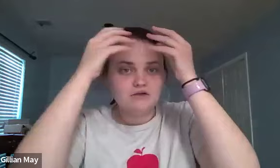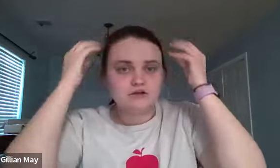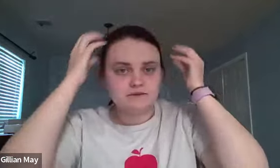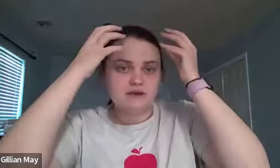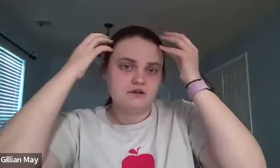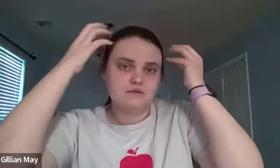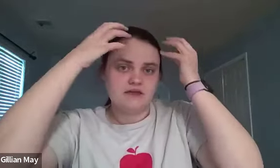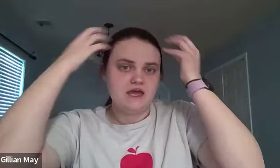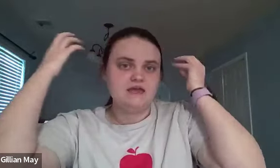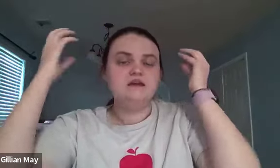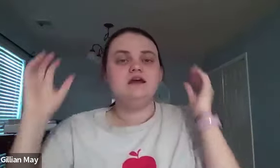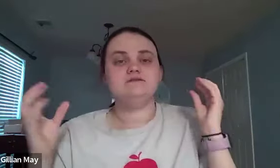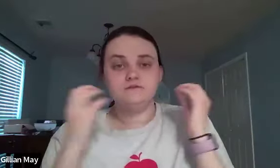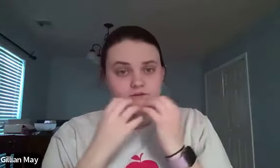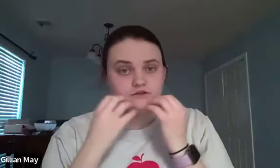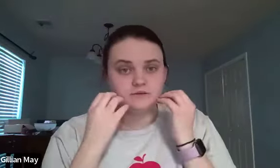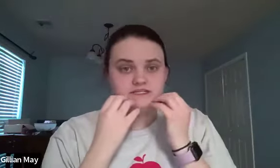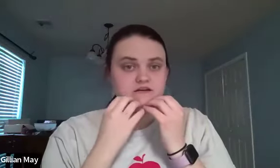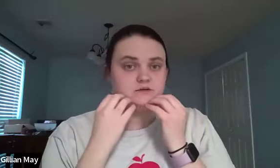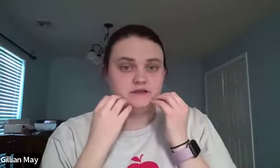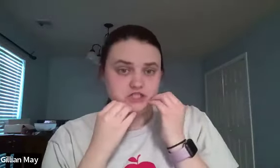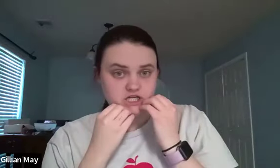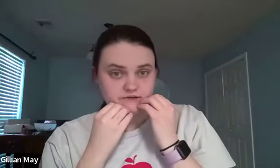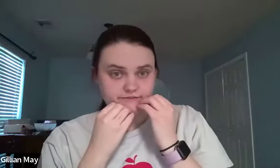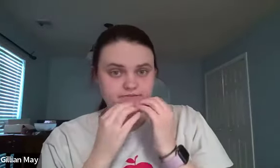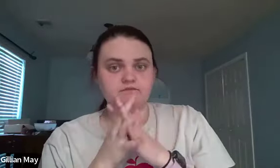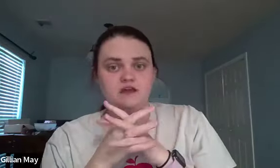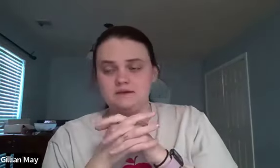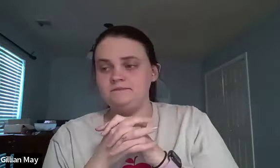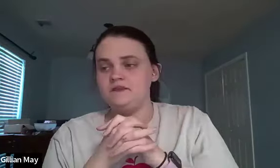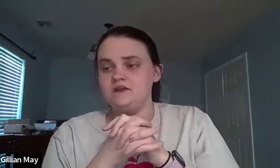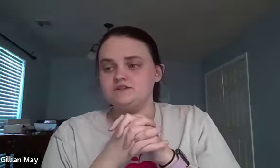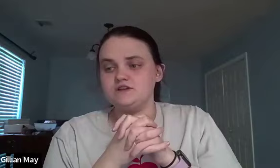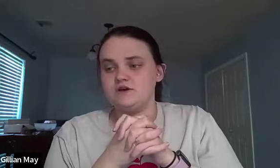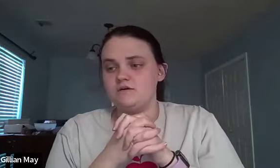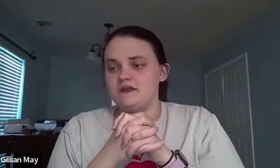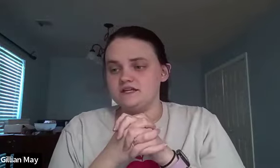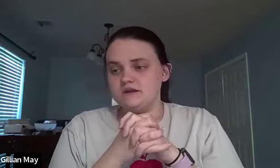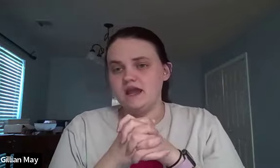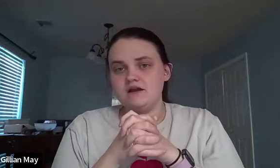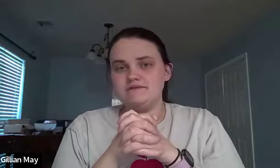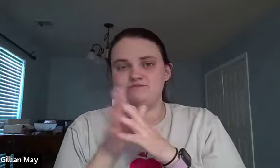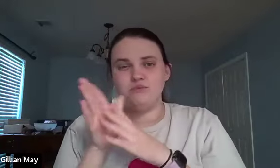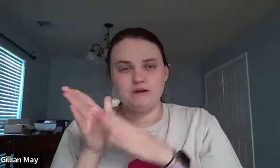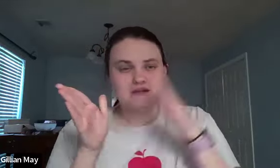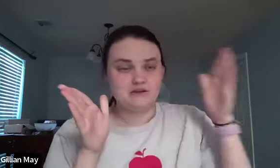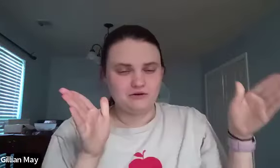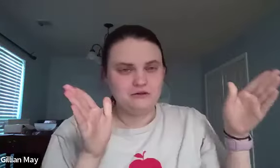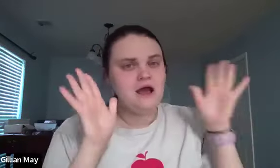they're going to be up here by the head. If they're female, they're going to be down here by the chin. Okay. So the next one I have is boy and girl.